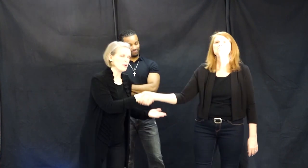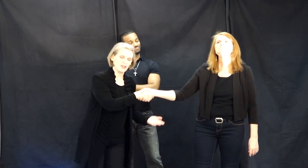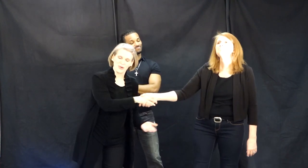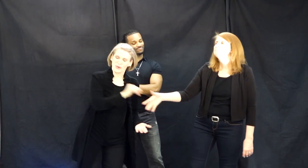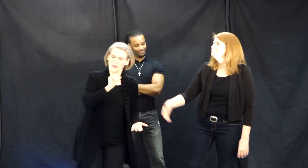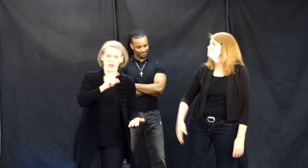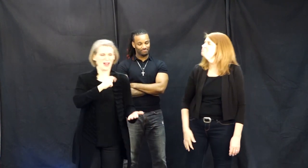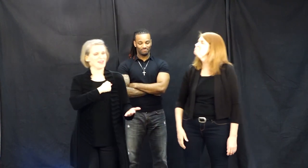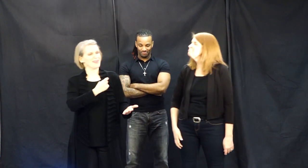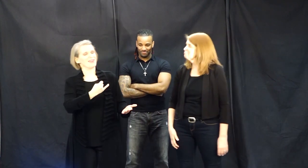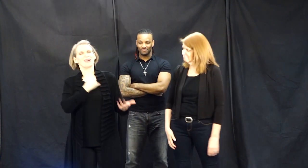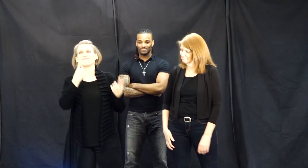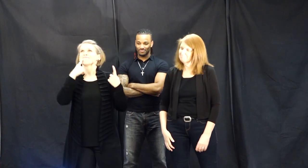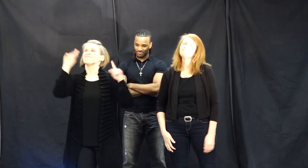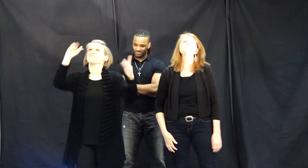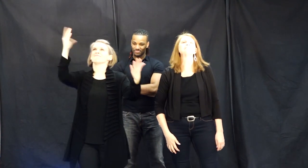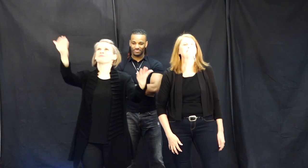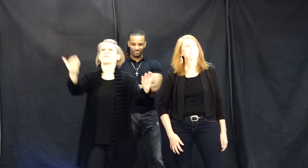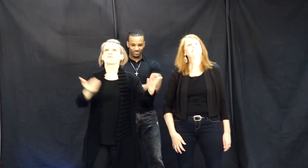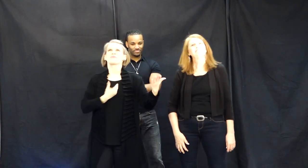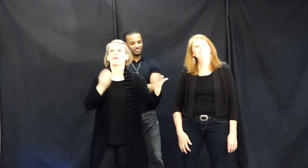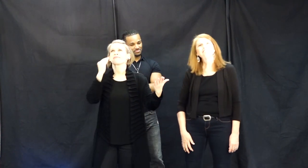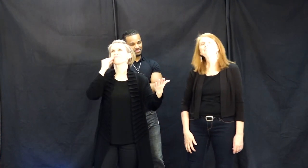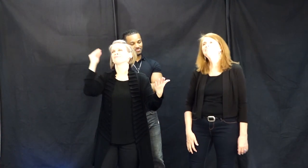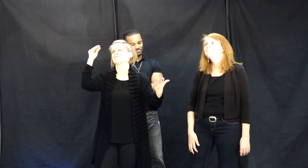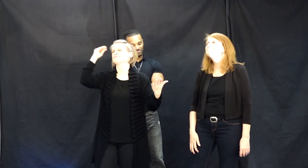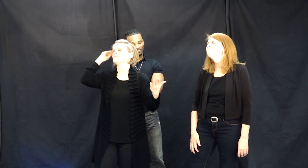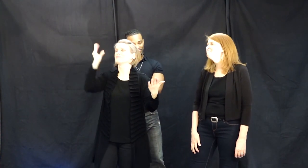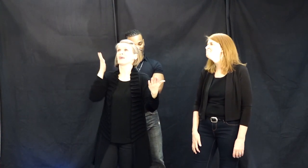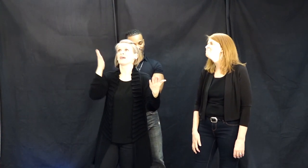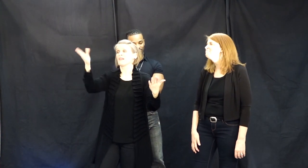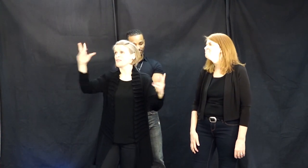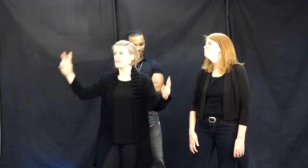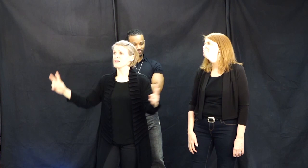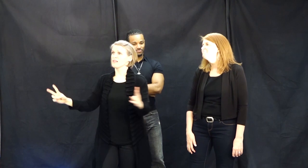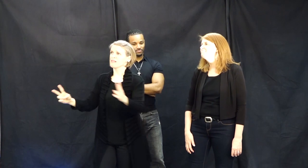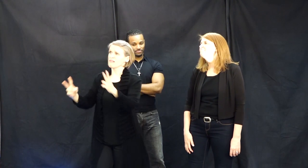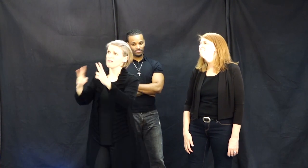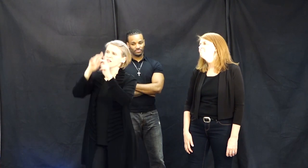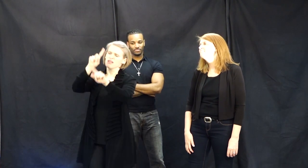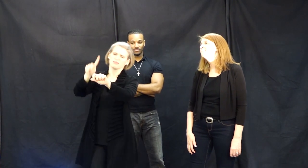Mr. Jefferson, welcome home, sir. You've been off in Paris